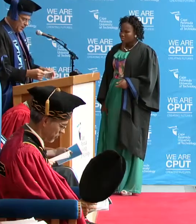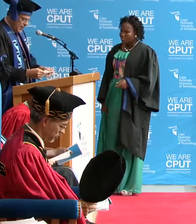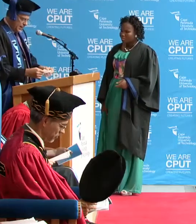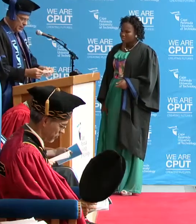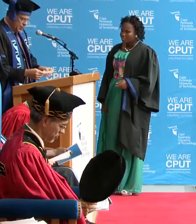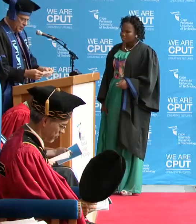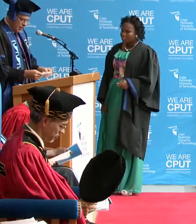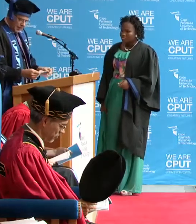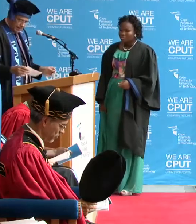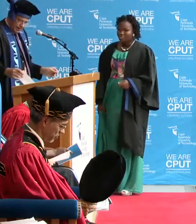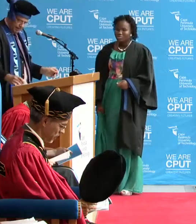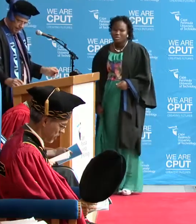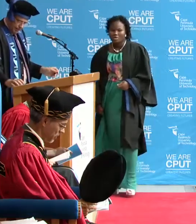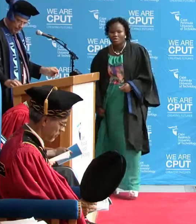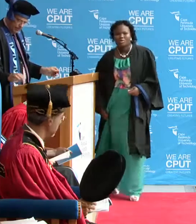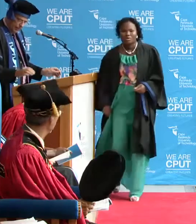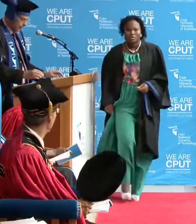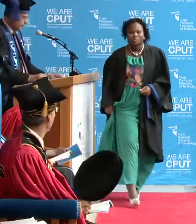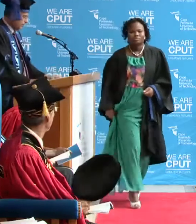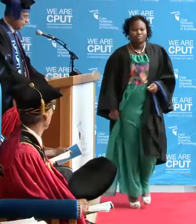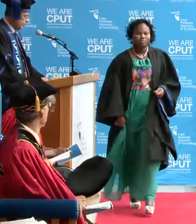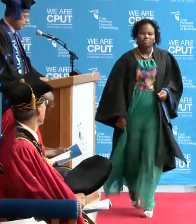Simtandile Yolanda July.